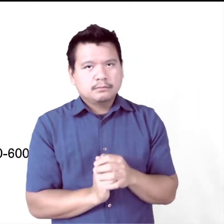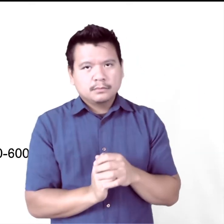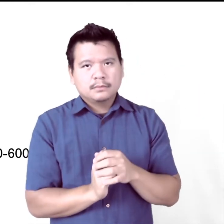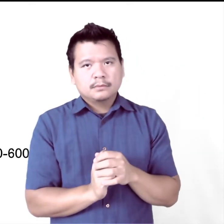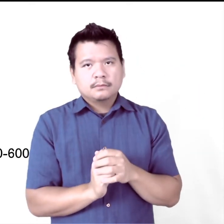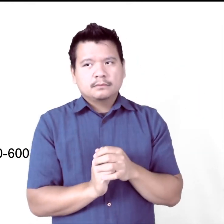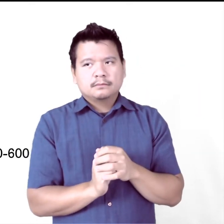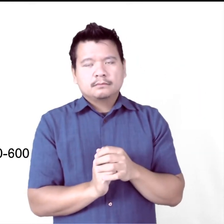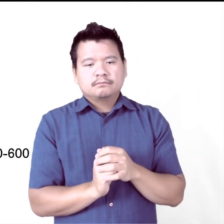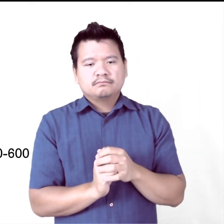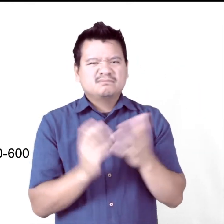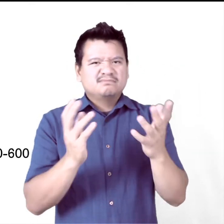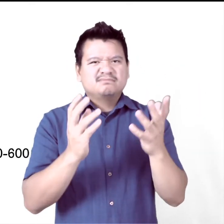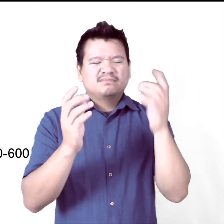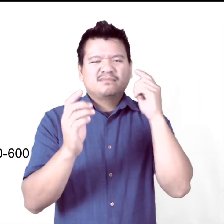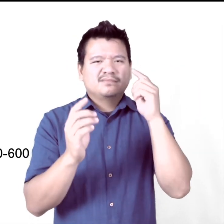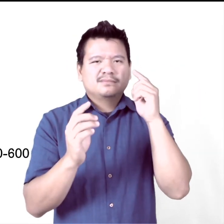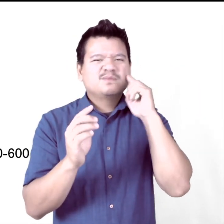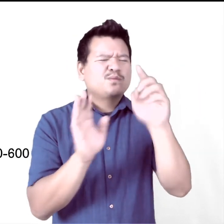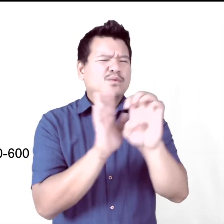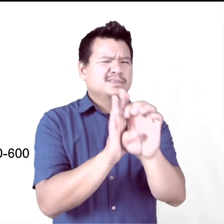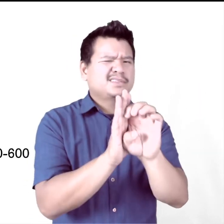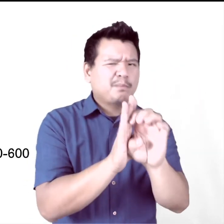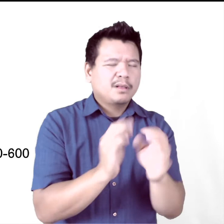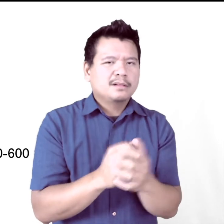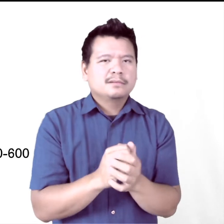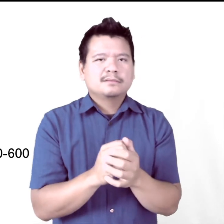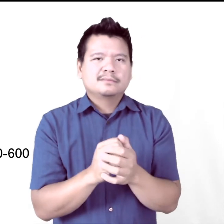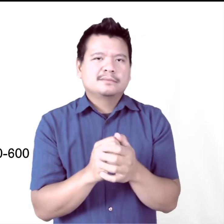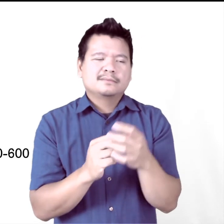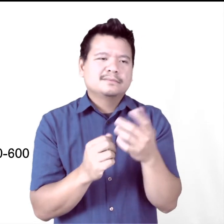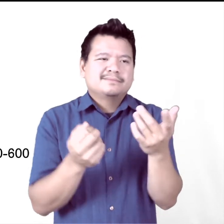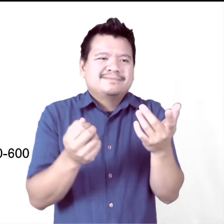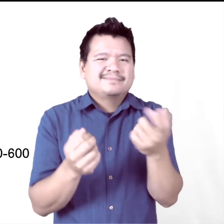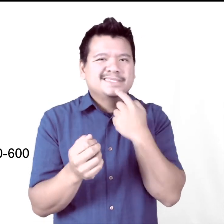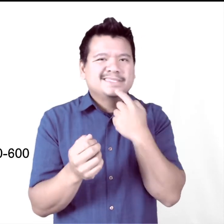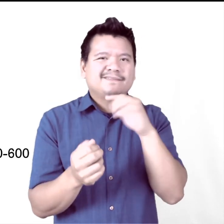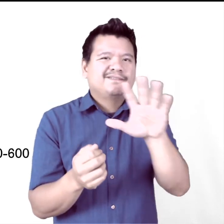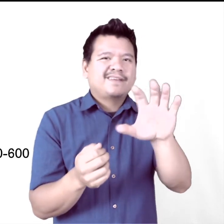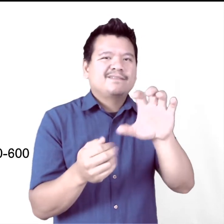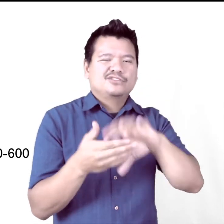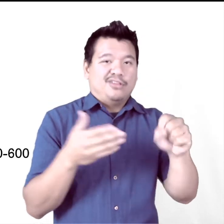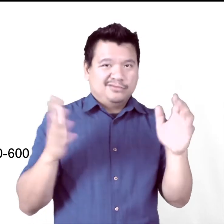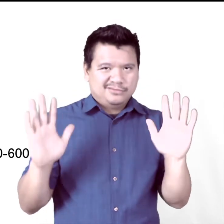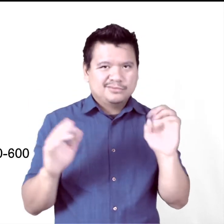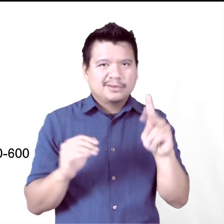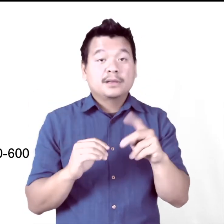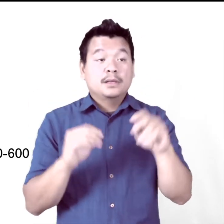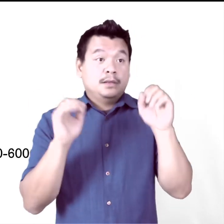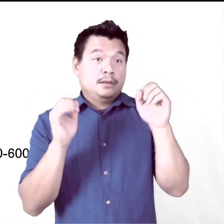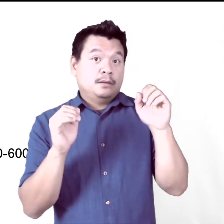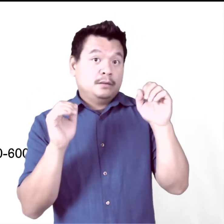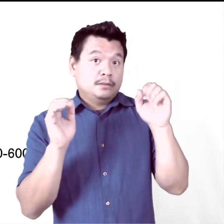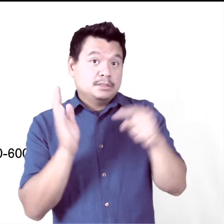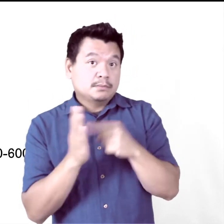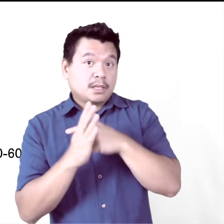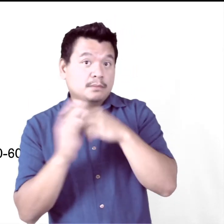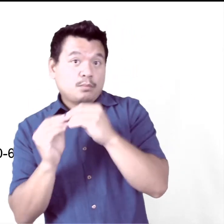just for the sake of this video, nice round number, let's just say it's $500. It can be more, it can